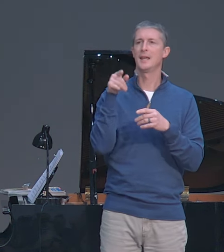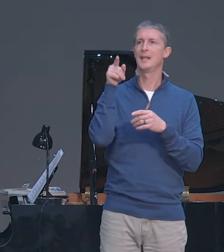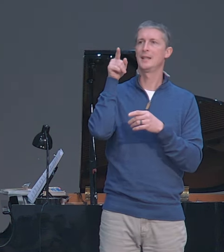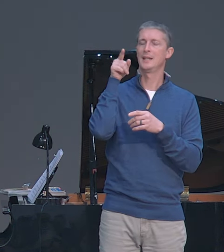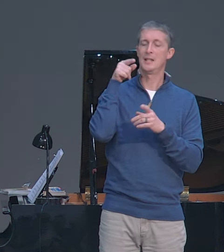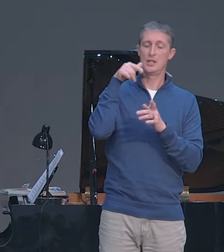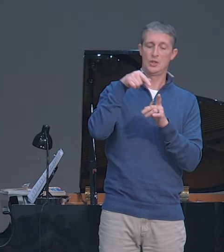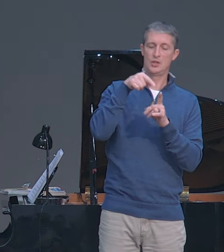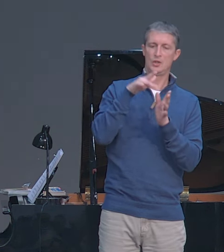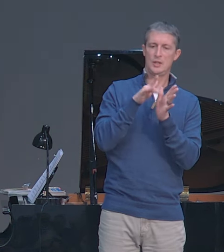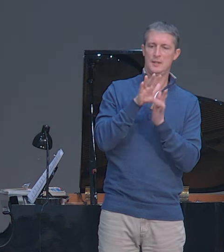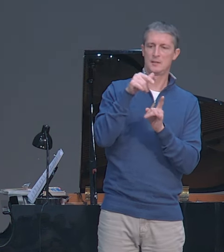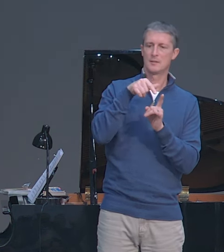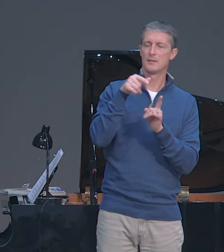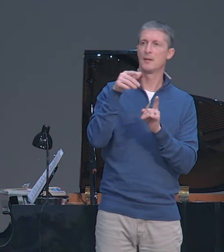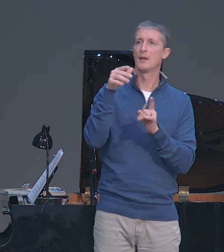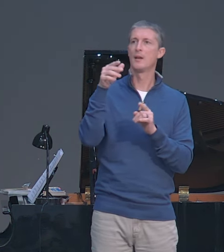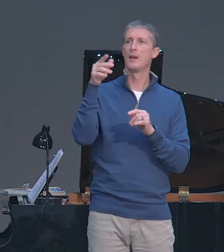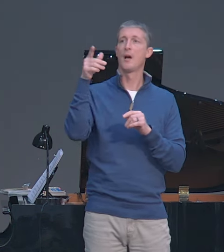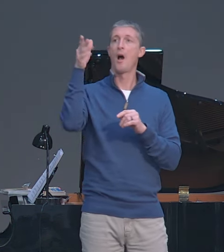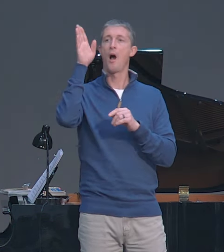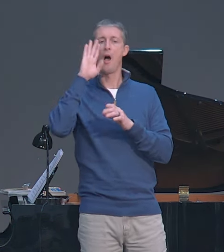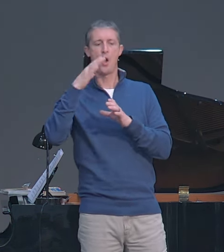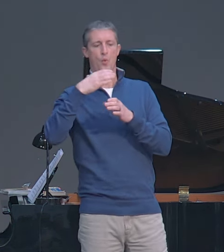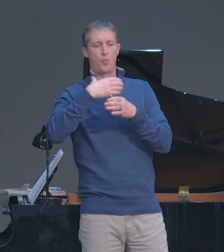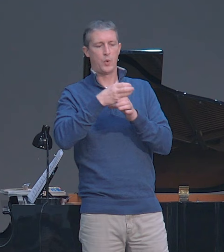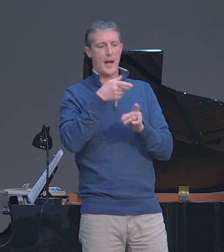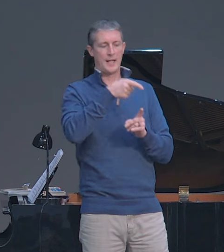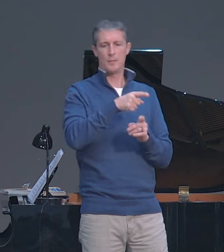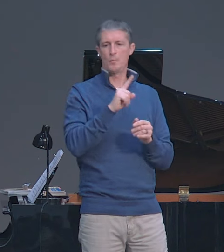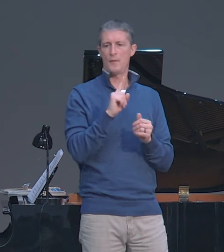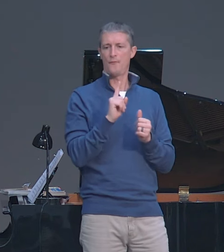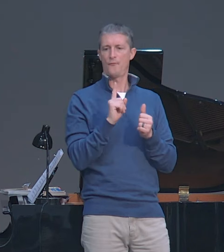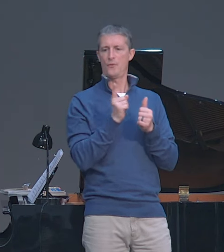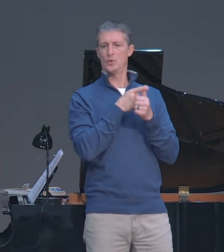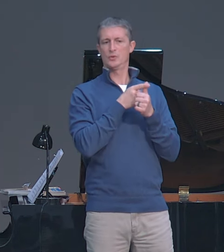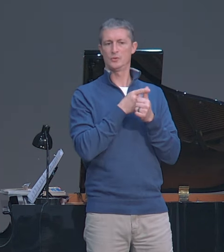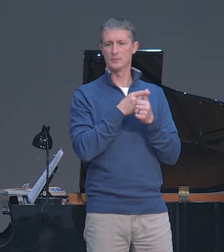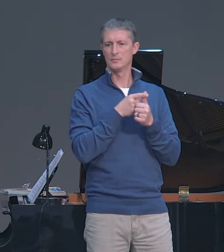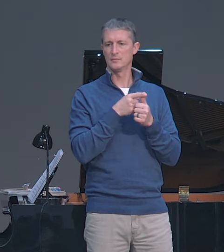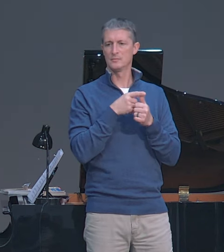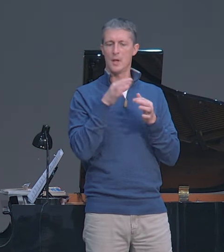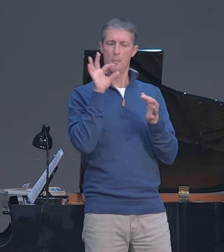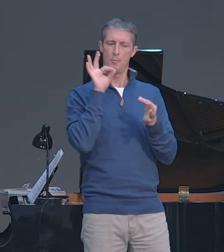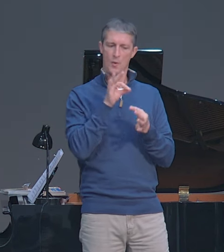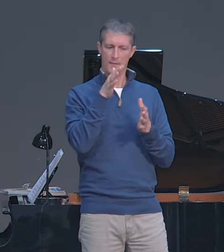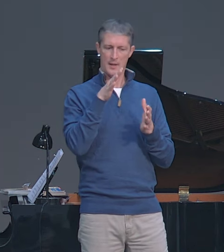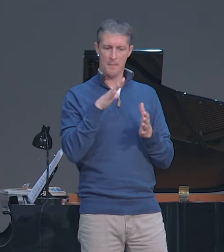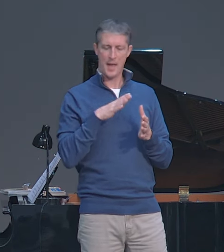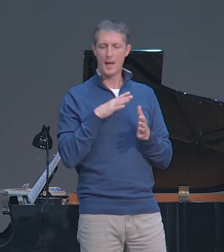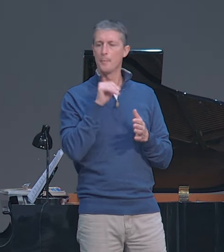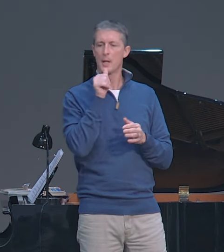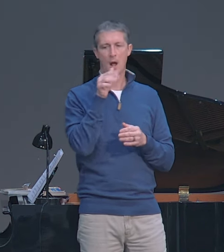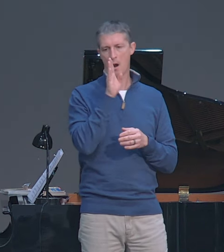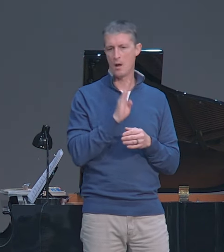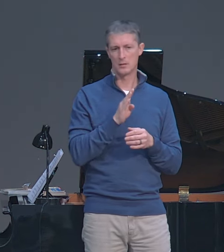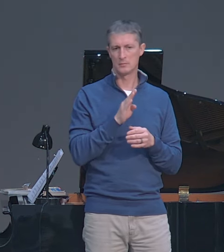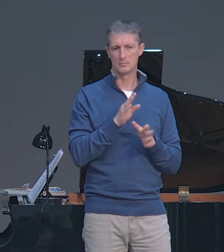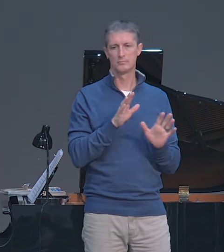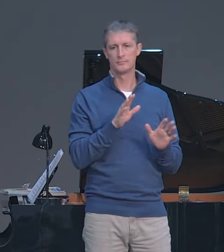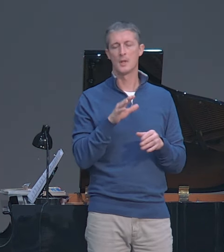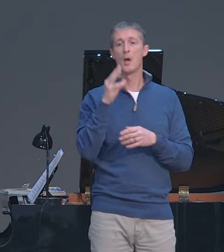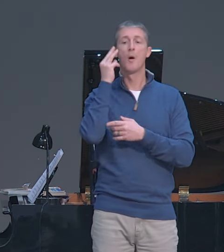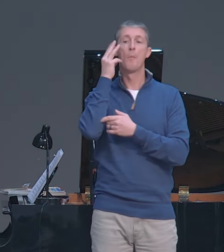that he was a perfect man, but he was not God. Mormons say that Jesus was the